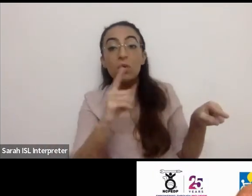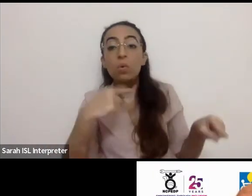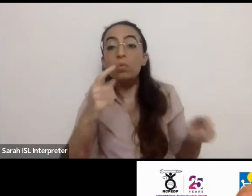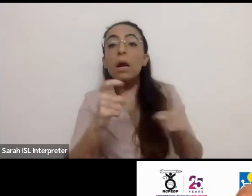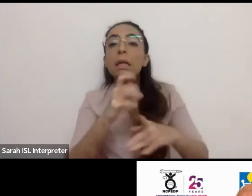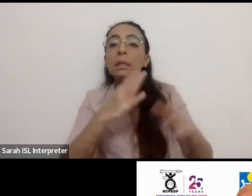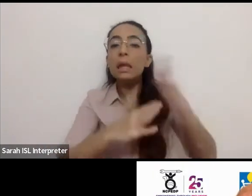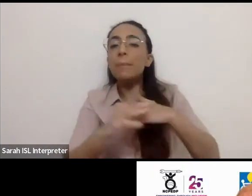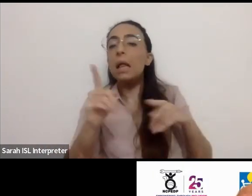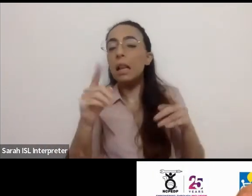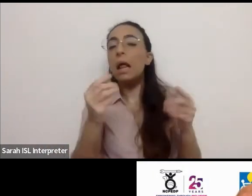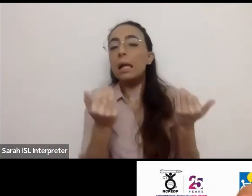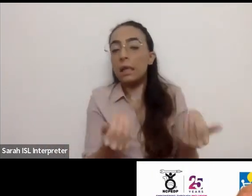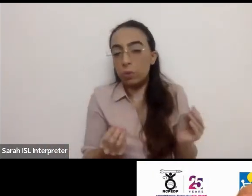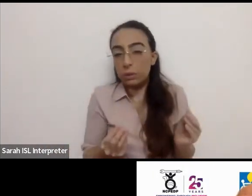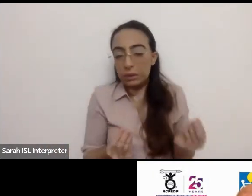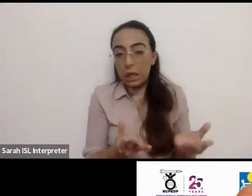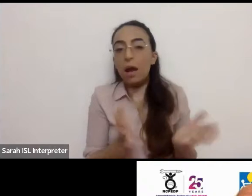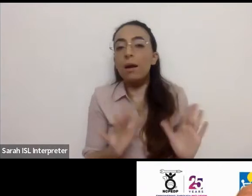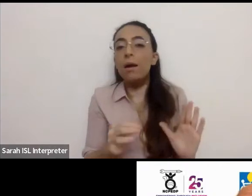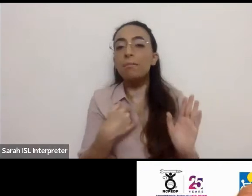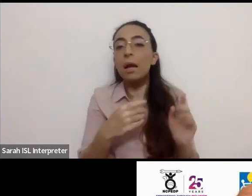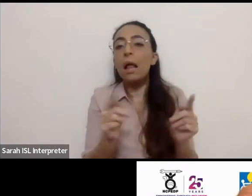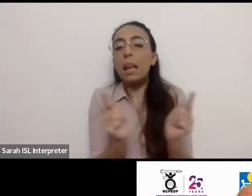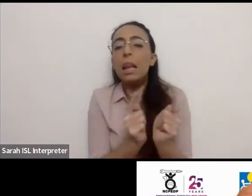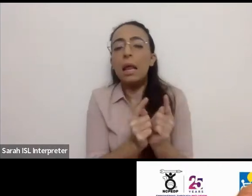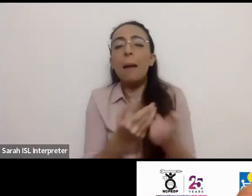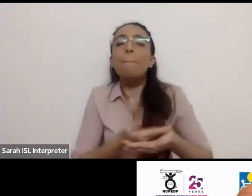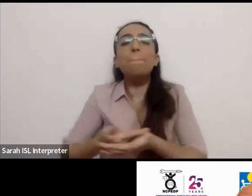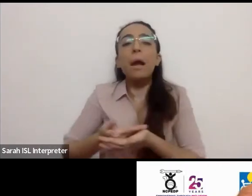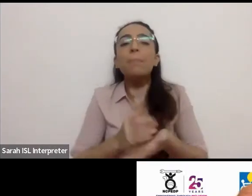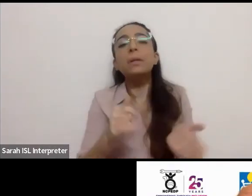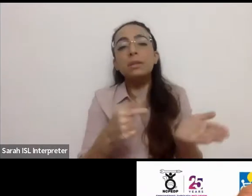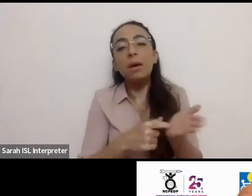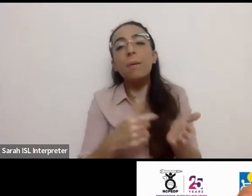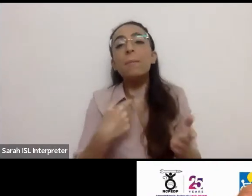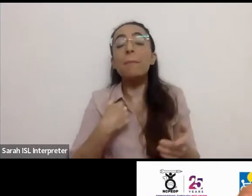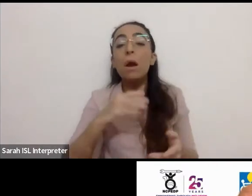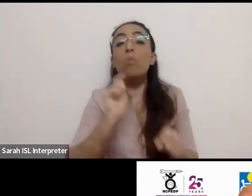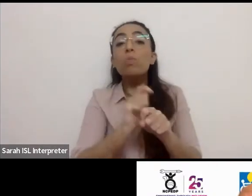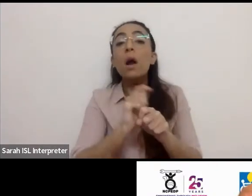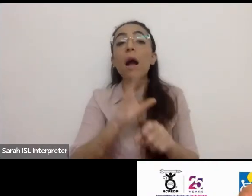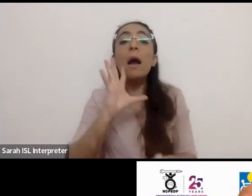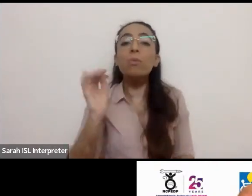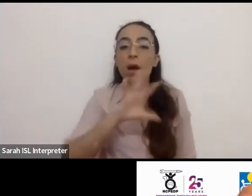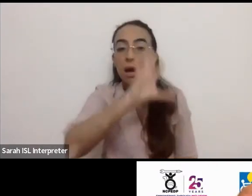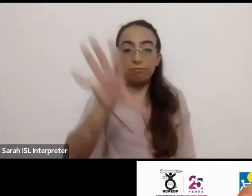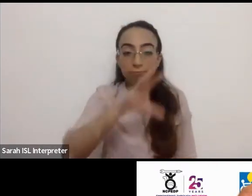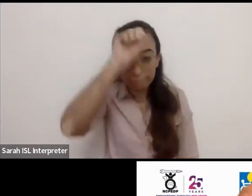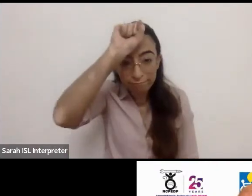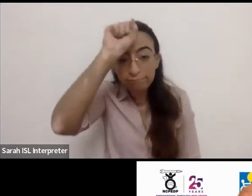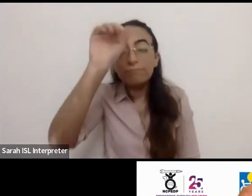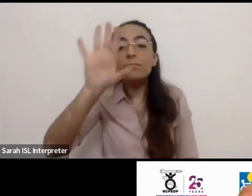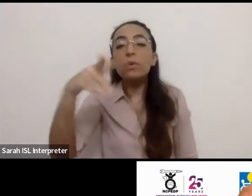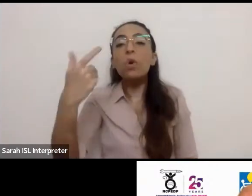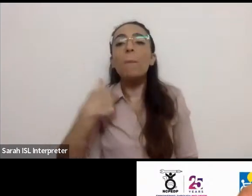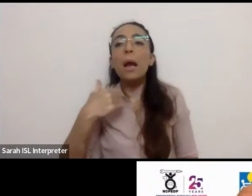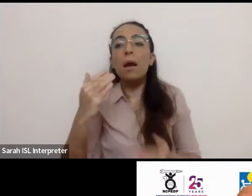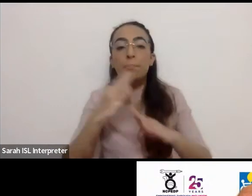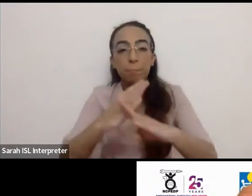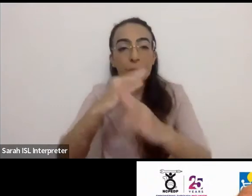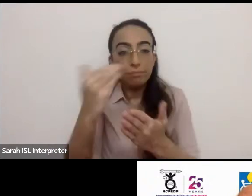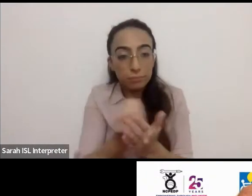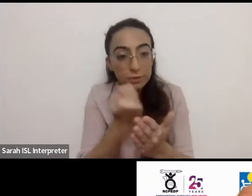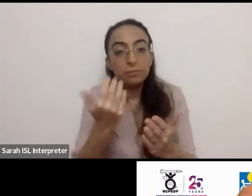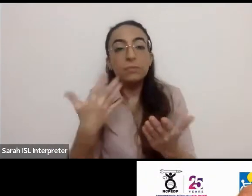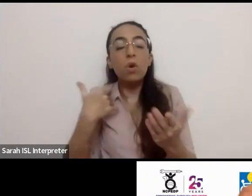is still in its infancy. A lot of our work today is on early intervention, prevention,